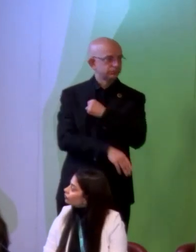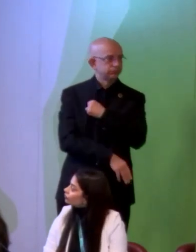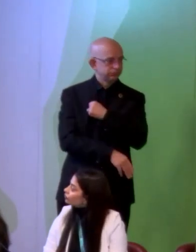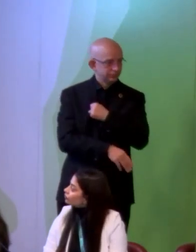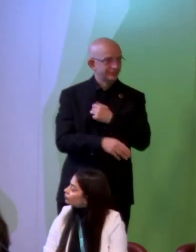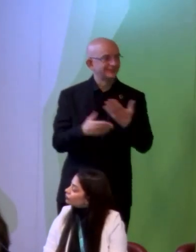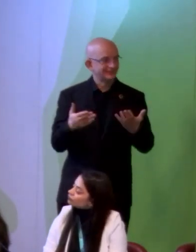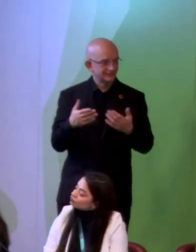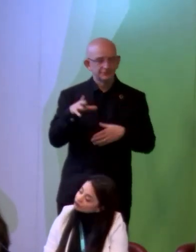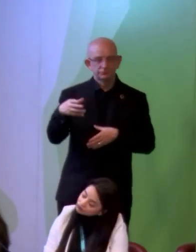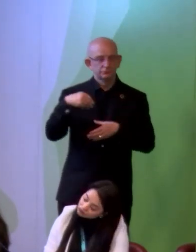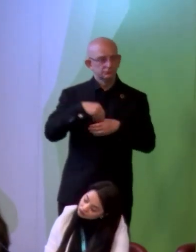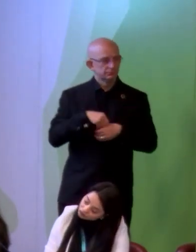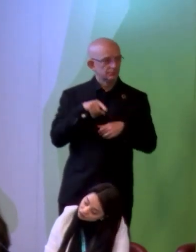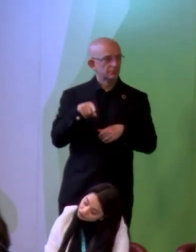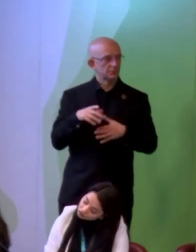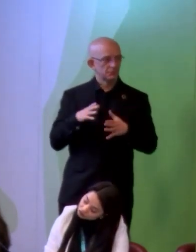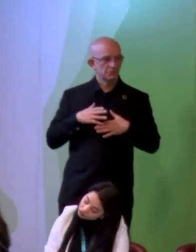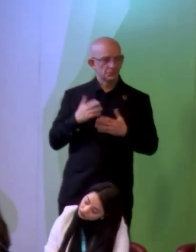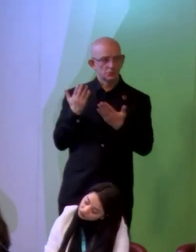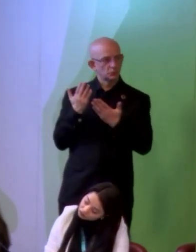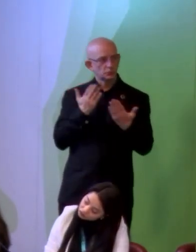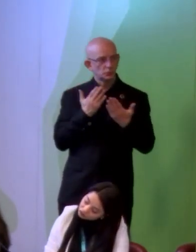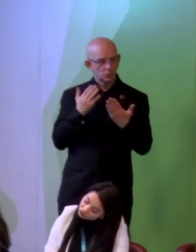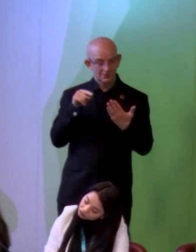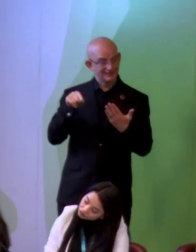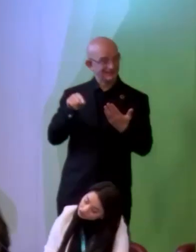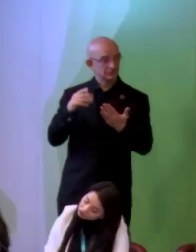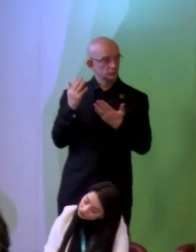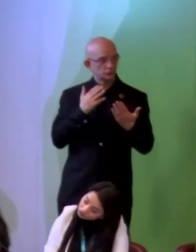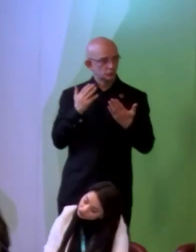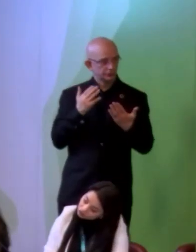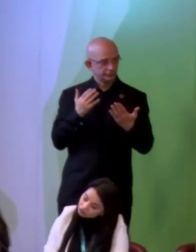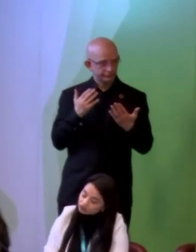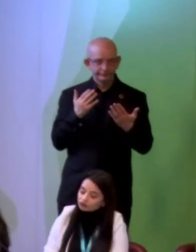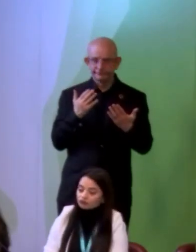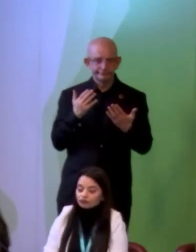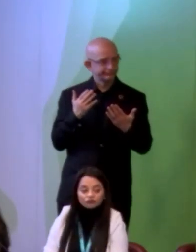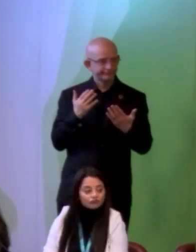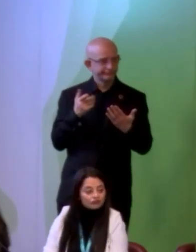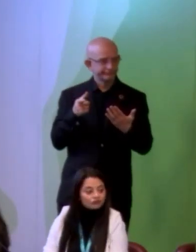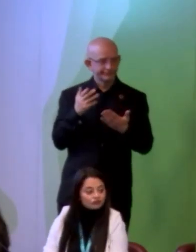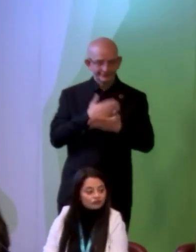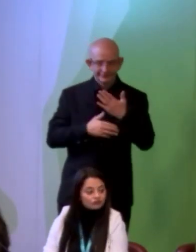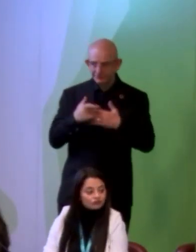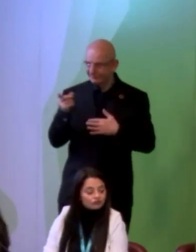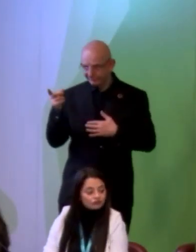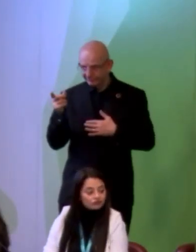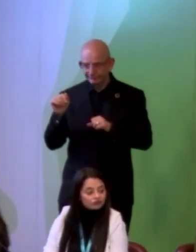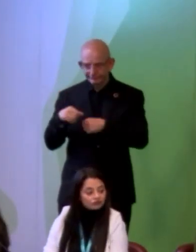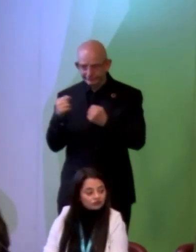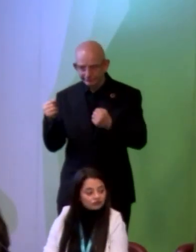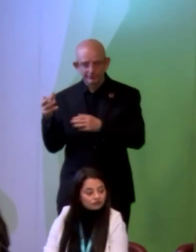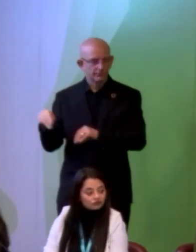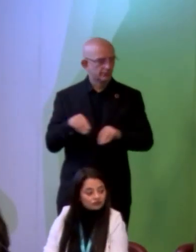is because the schools in the area do not accept children with disabilities. The continuation of their education is